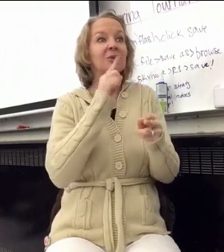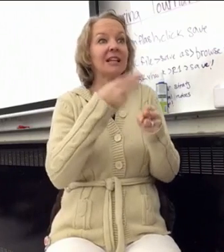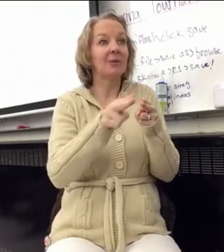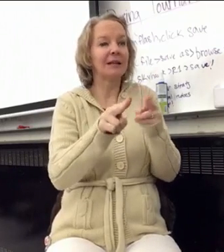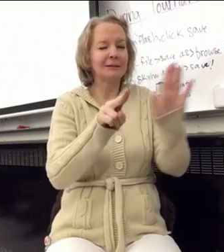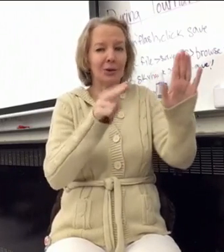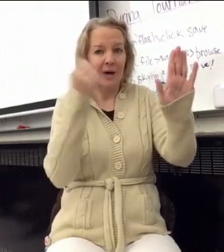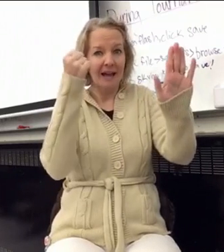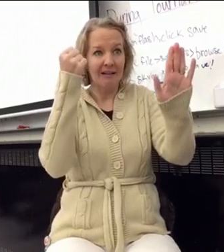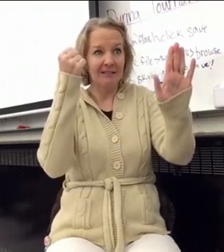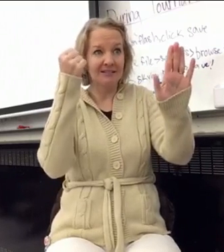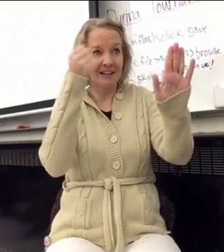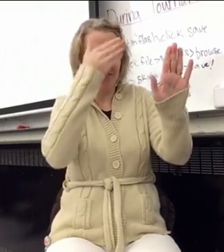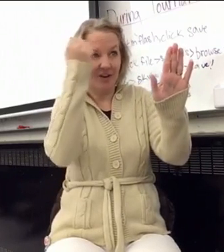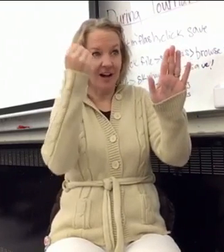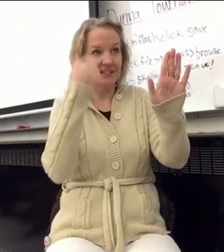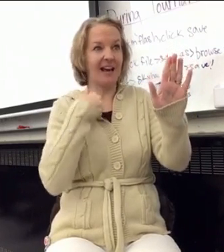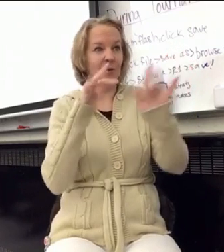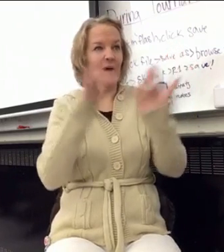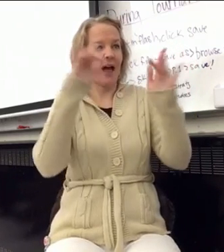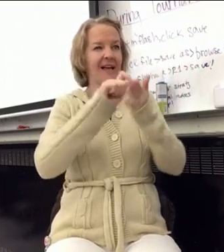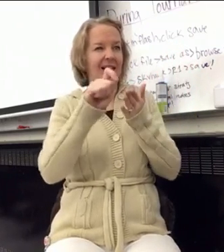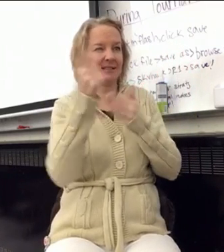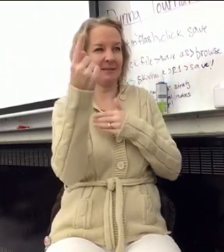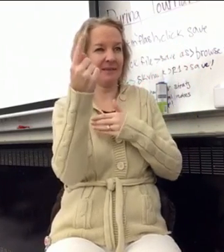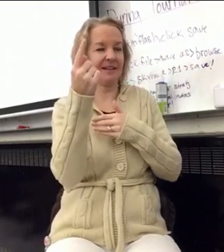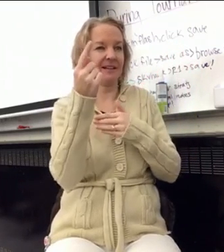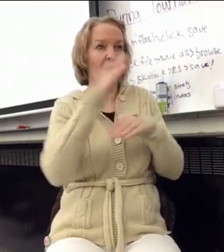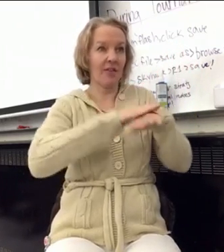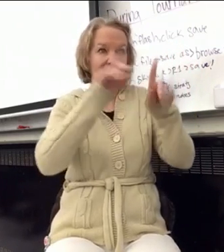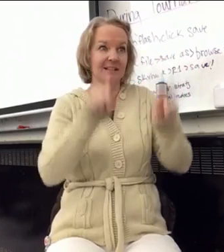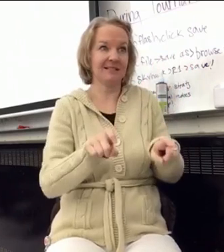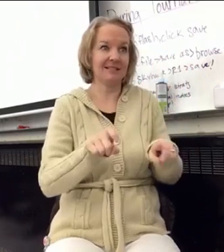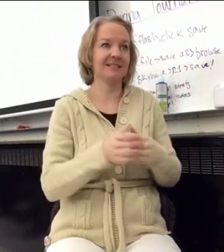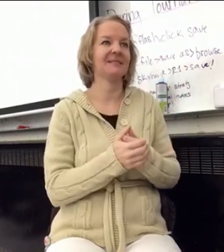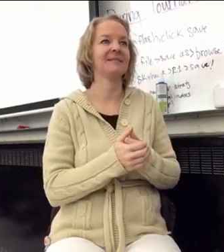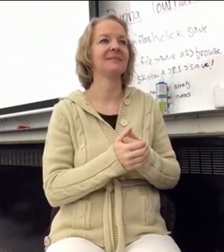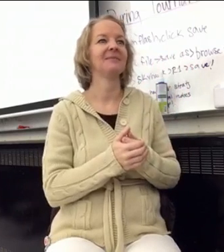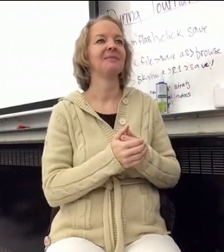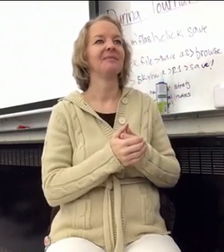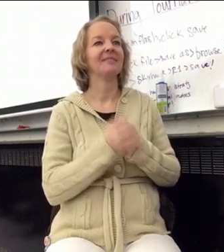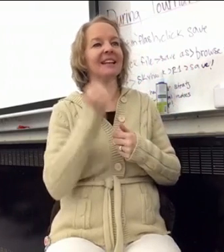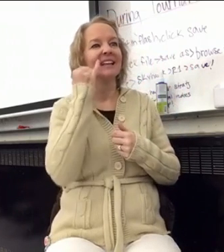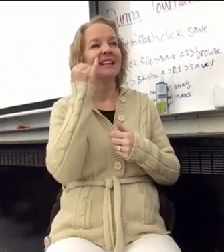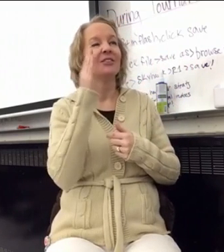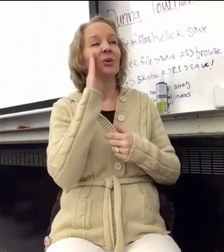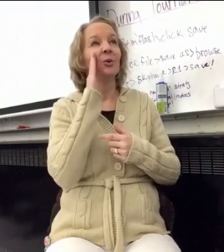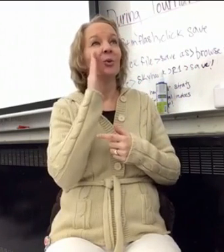so if you'll just bear with me really quickly. If you will...